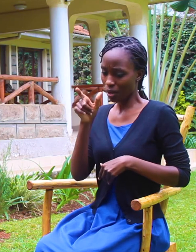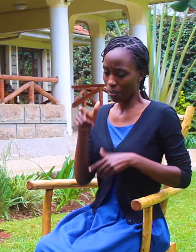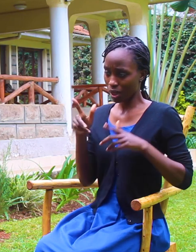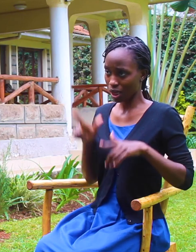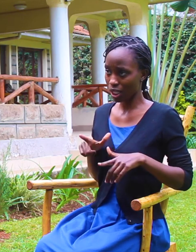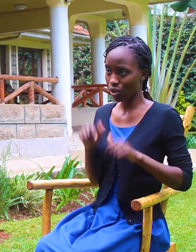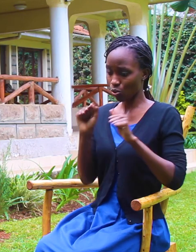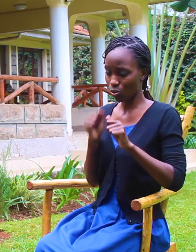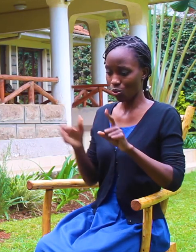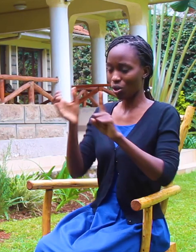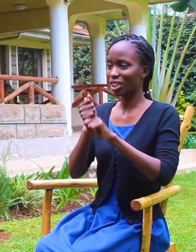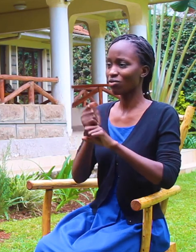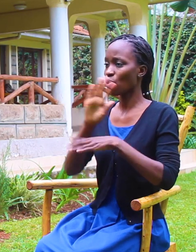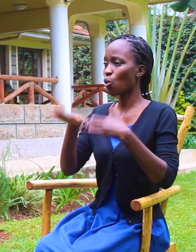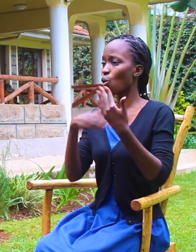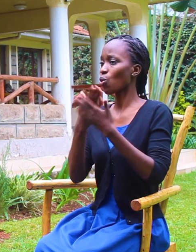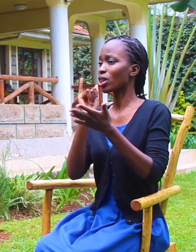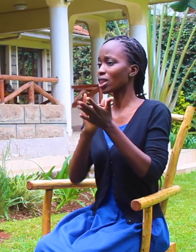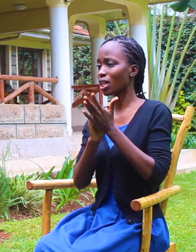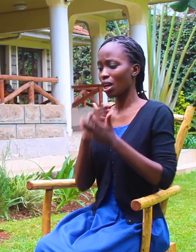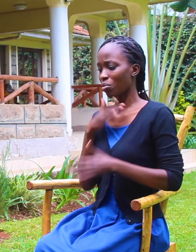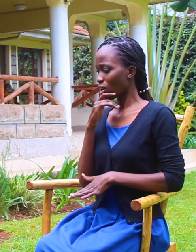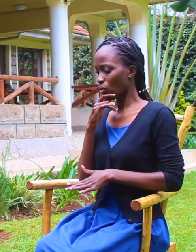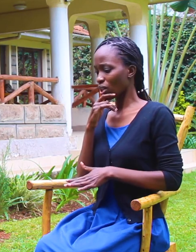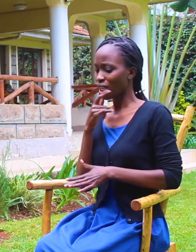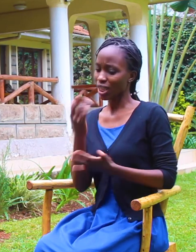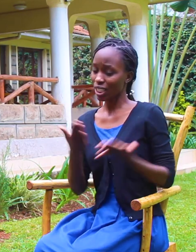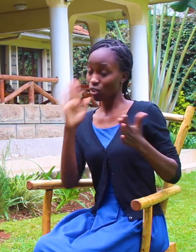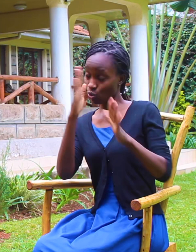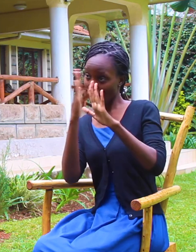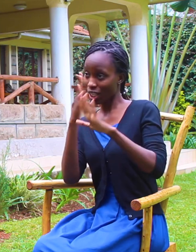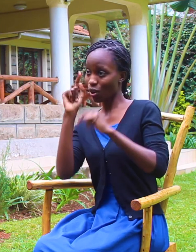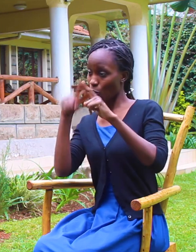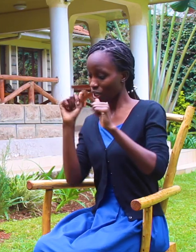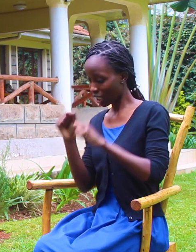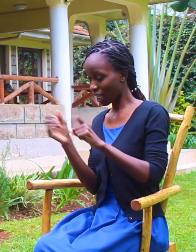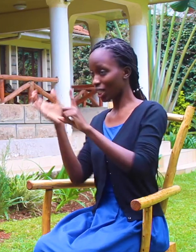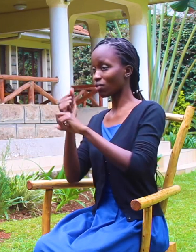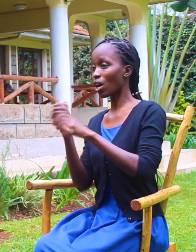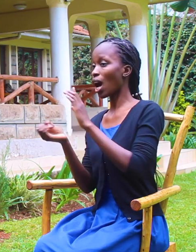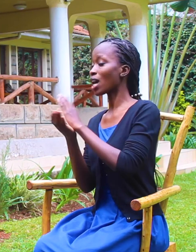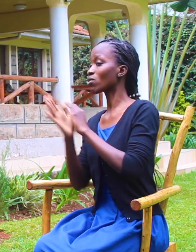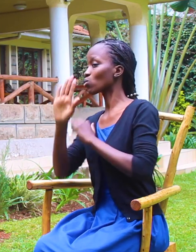did achieve, I wonder those children that you are hiding in your houses, what they can be able to achieve. So my advice to you, if you are watching this